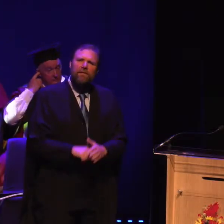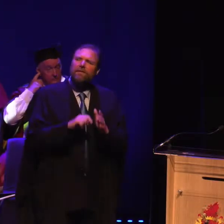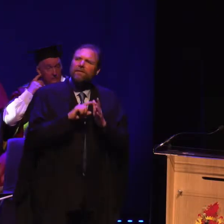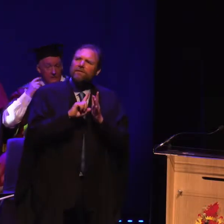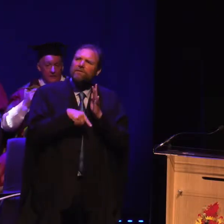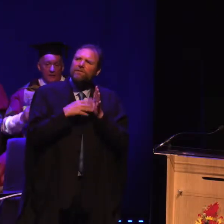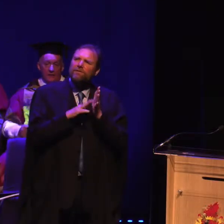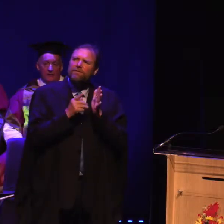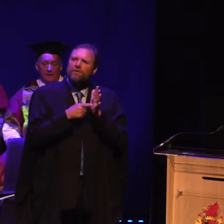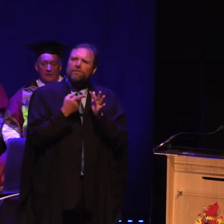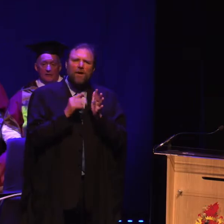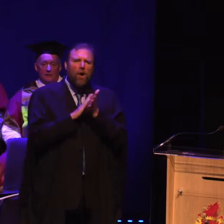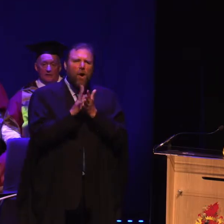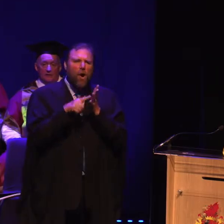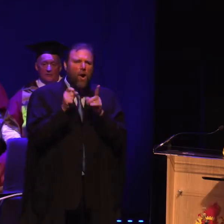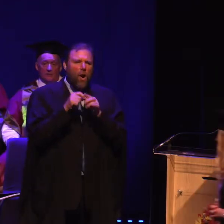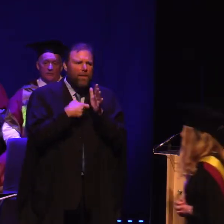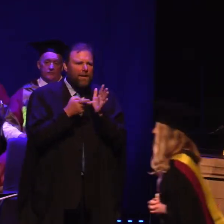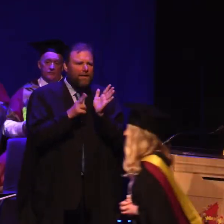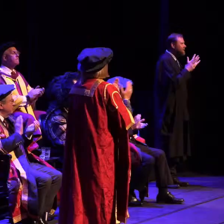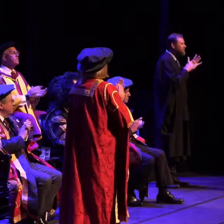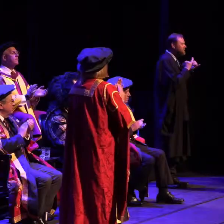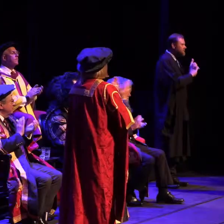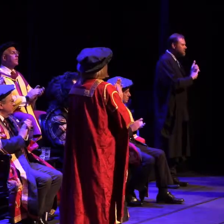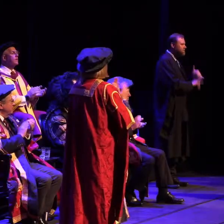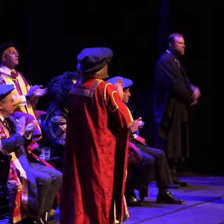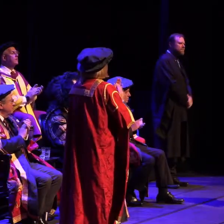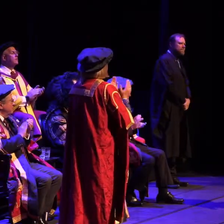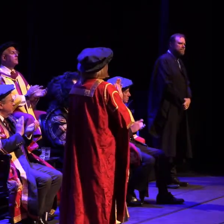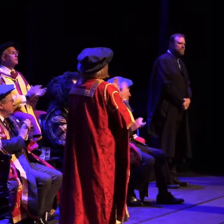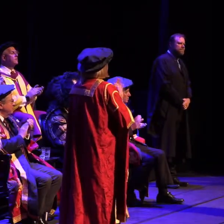Josie Anais Hopkins.